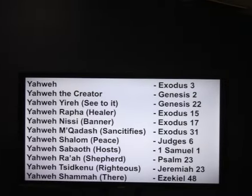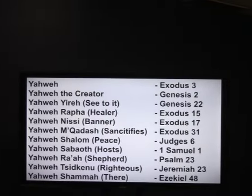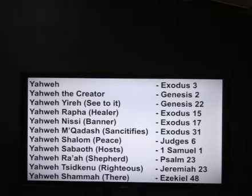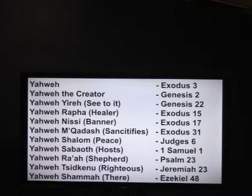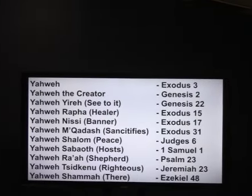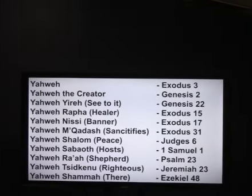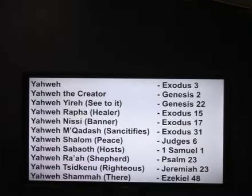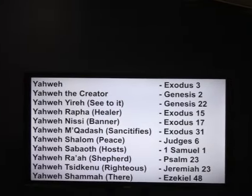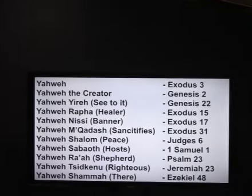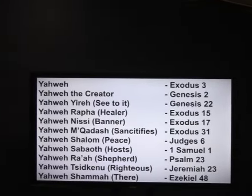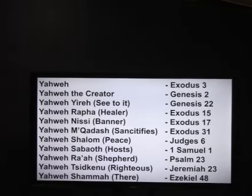all this from the Old Testament.